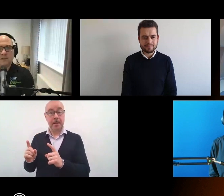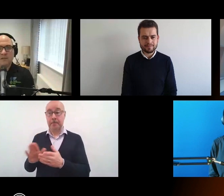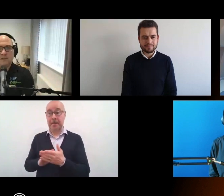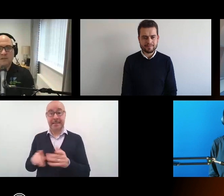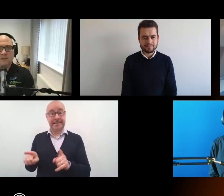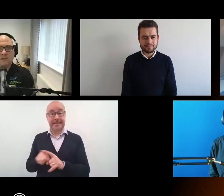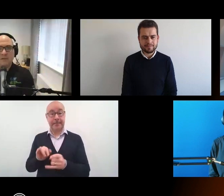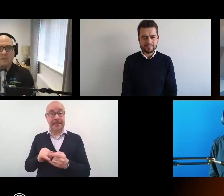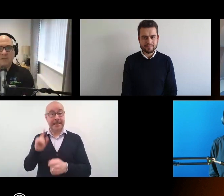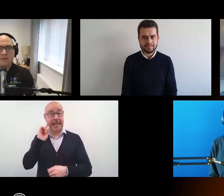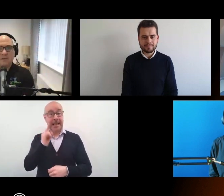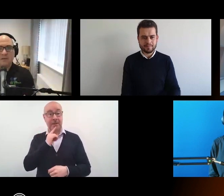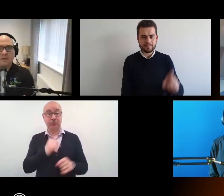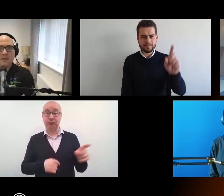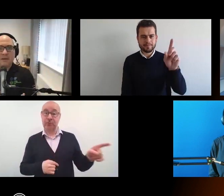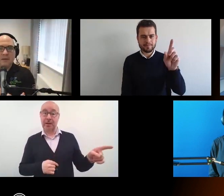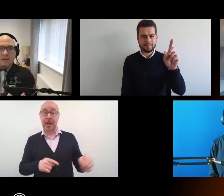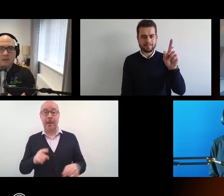going.